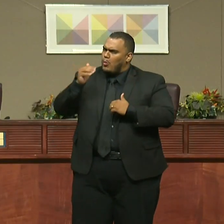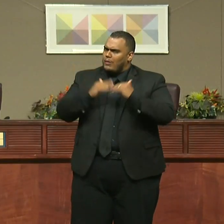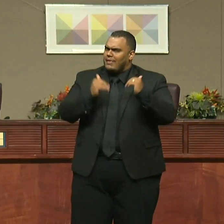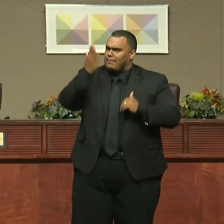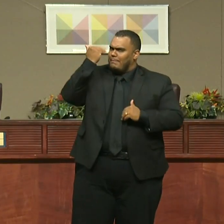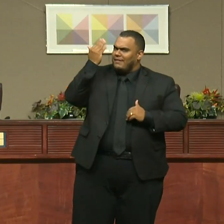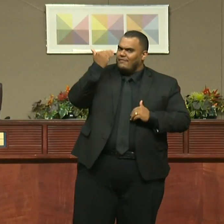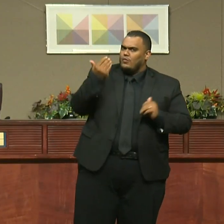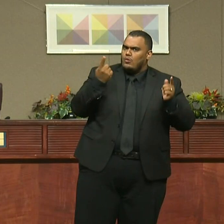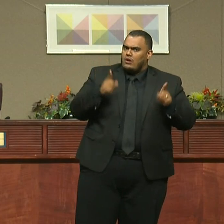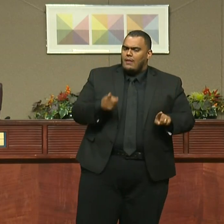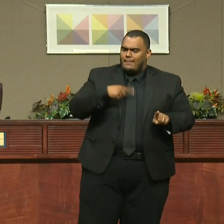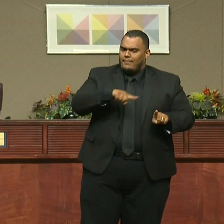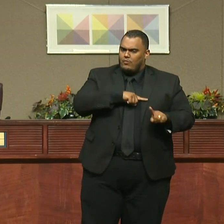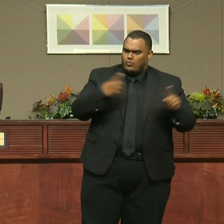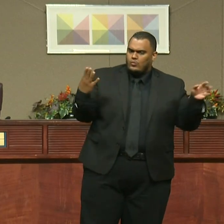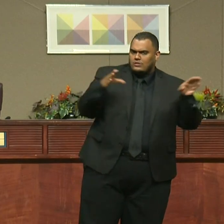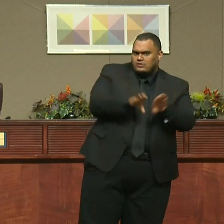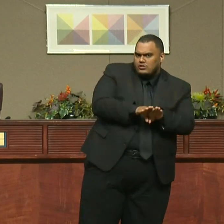And we work every day